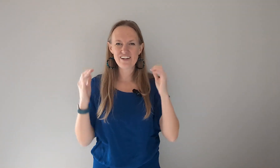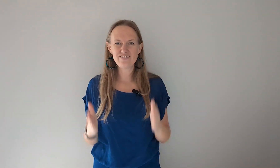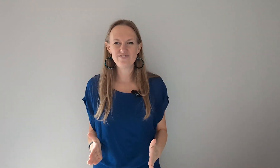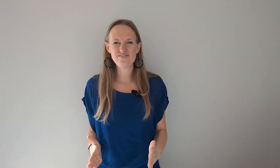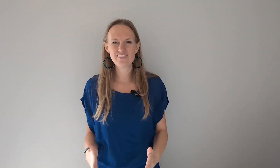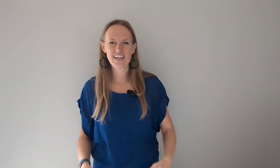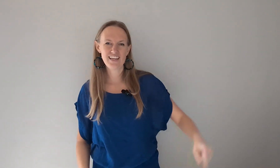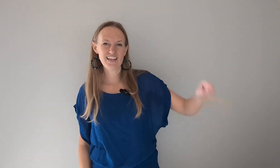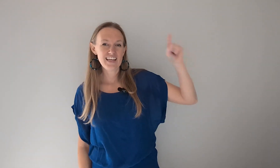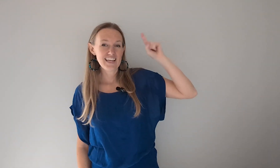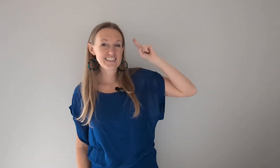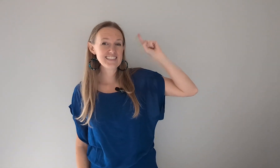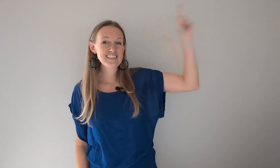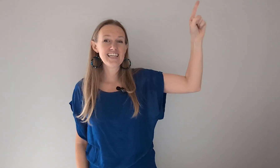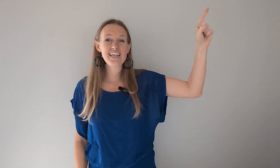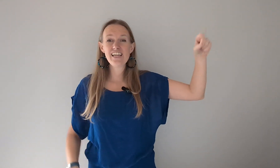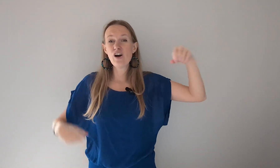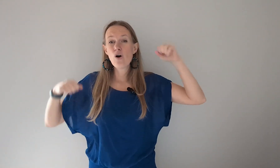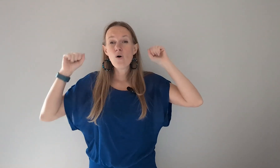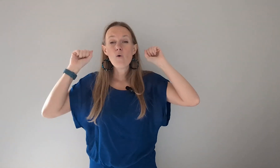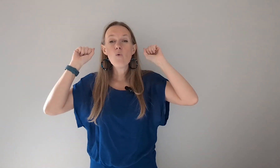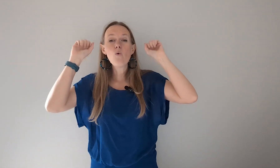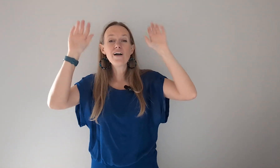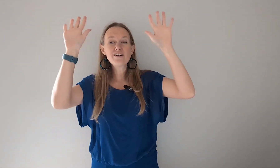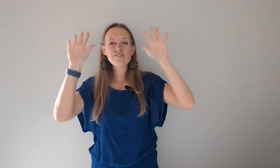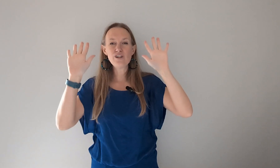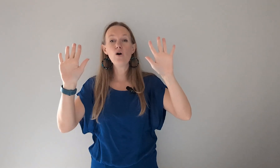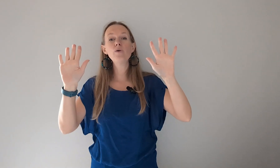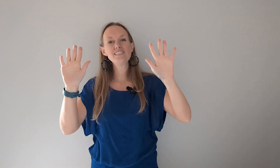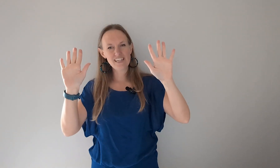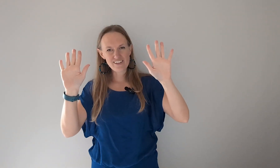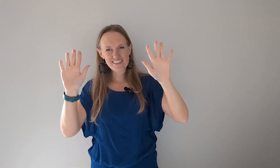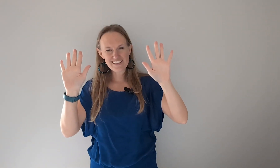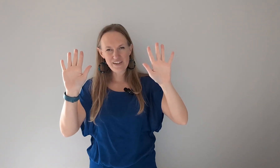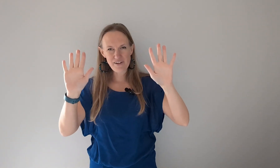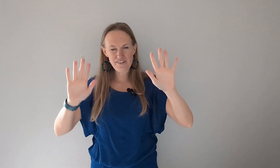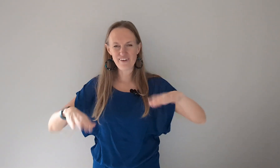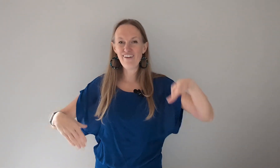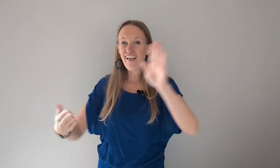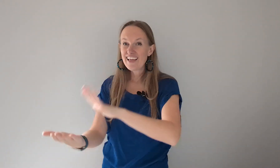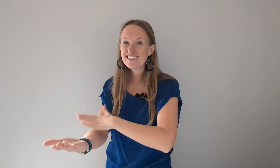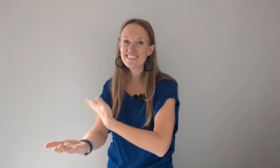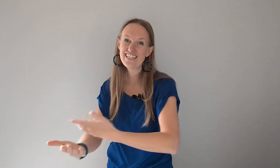Savior. Okay, isn't he wonderful? Oh, what a Savior. Isn't he wonderful?